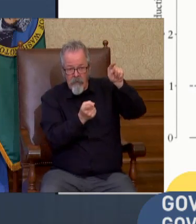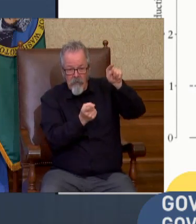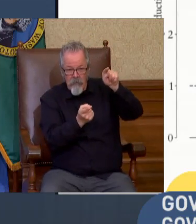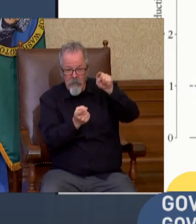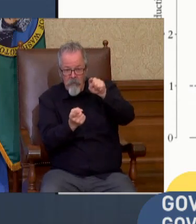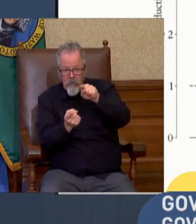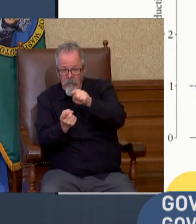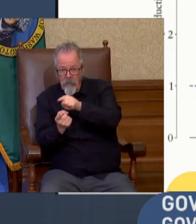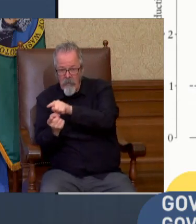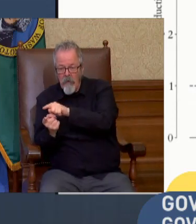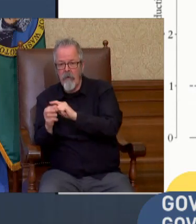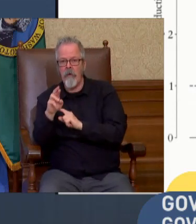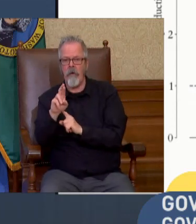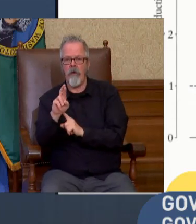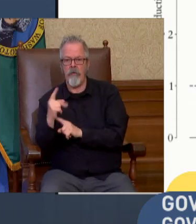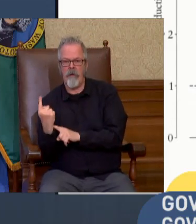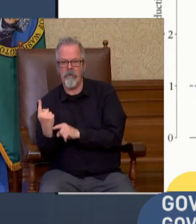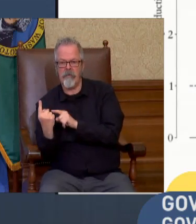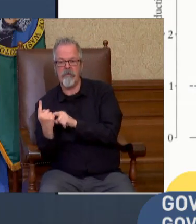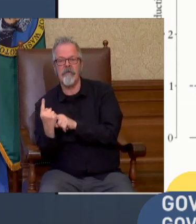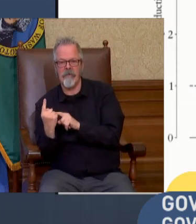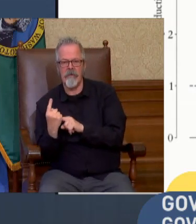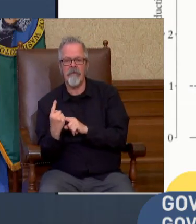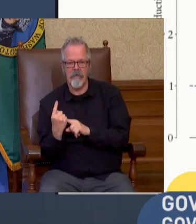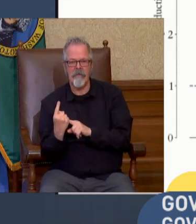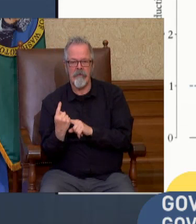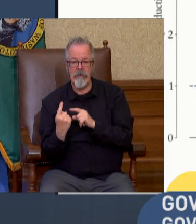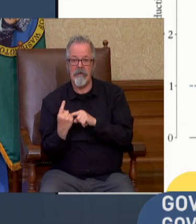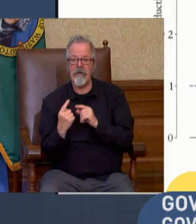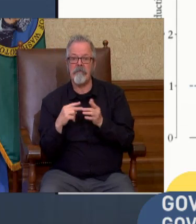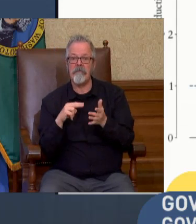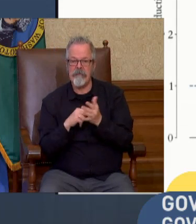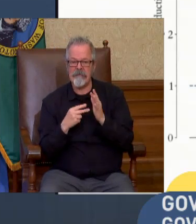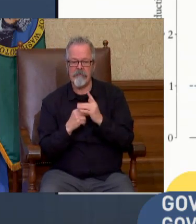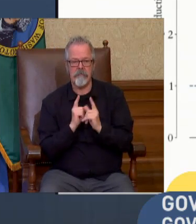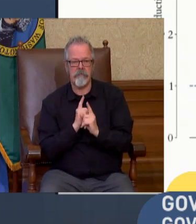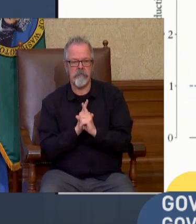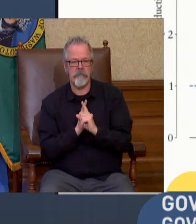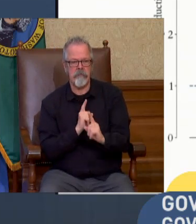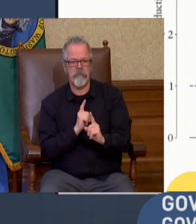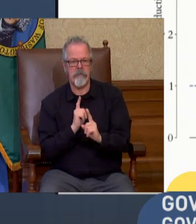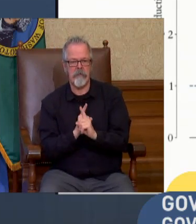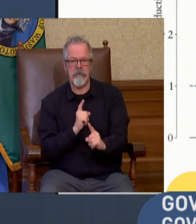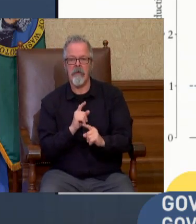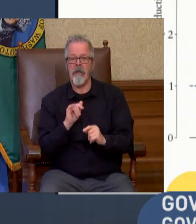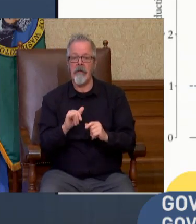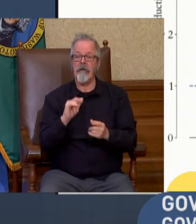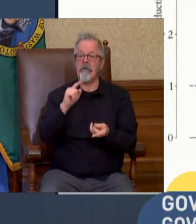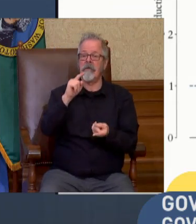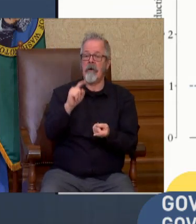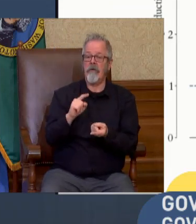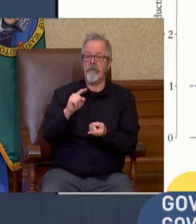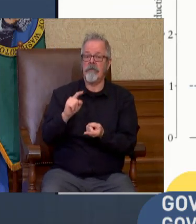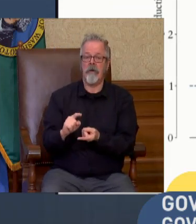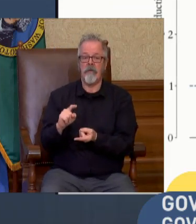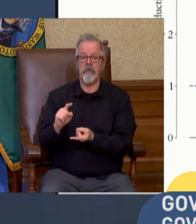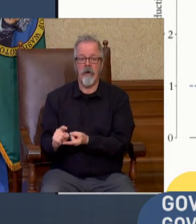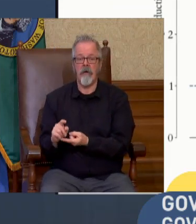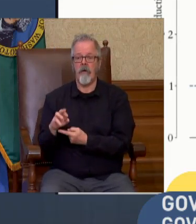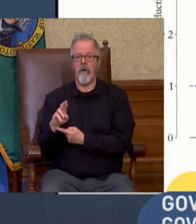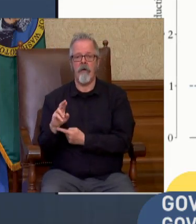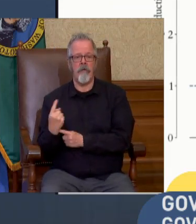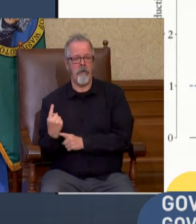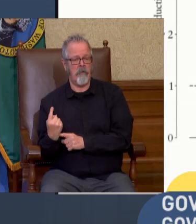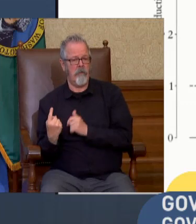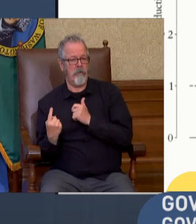evaluations. Again, this was a few weeks ago, down around the level of 1. And what that means is for every person who's infected,